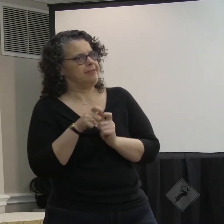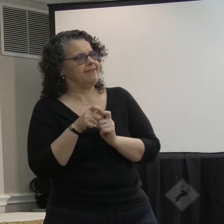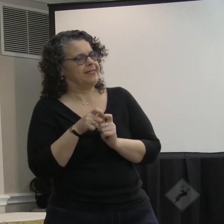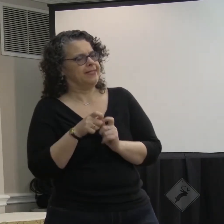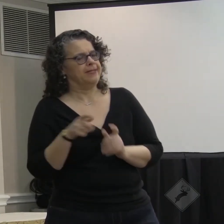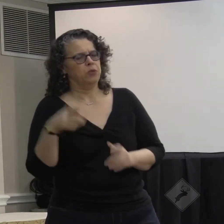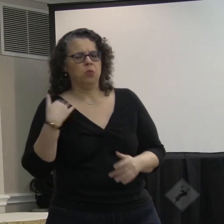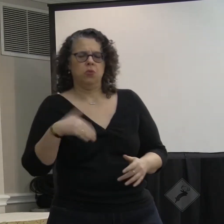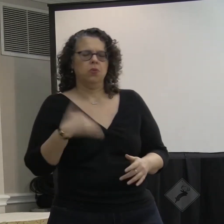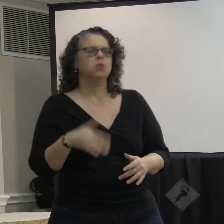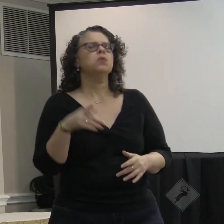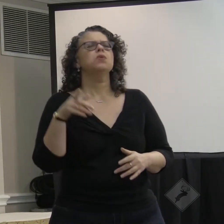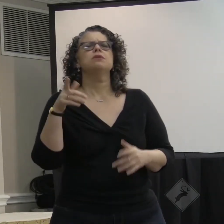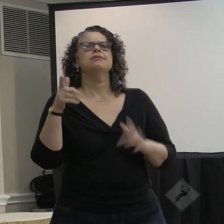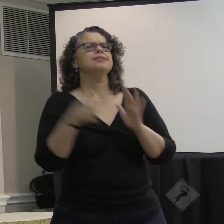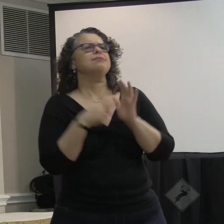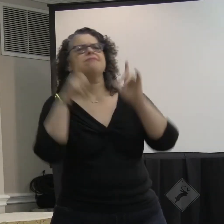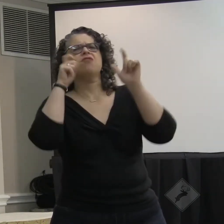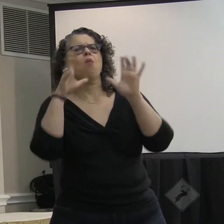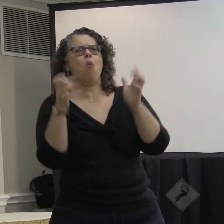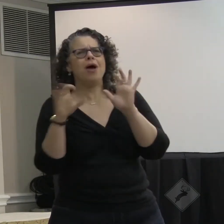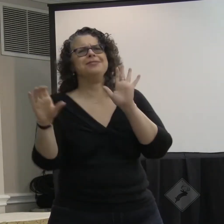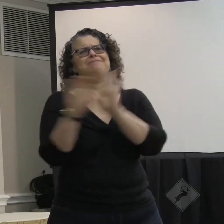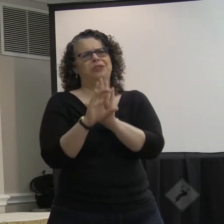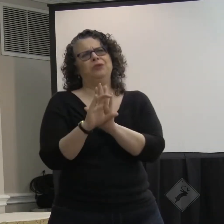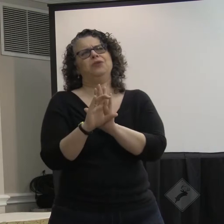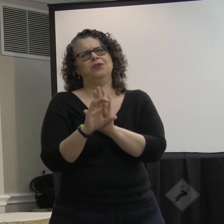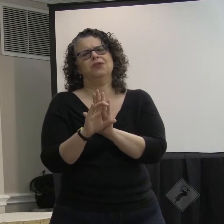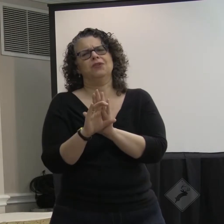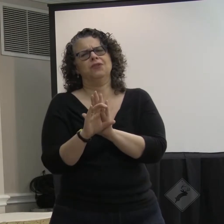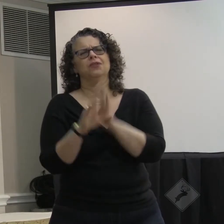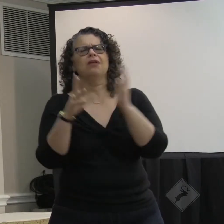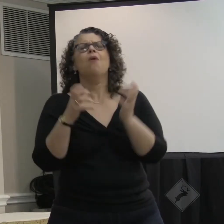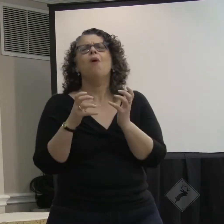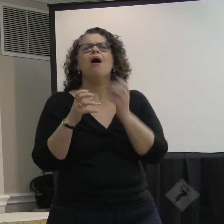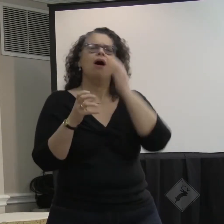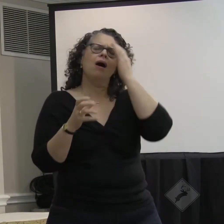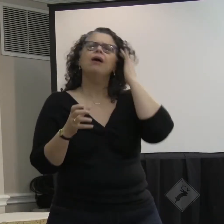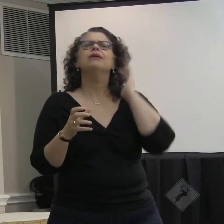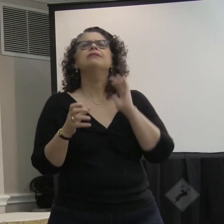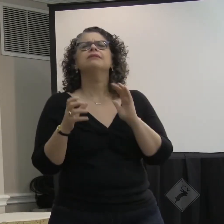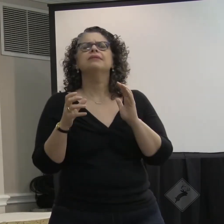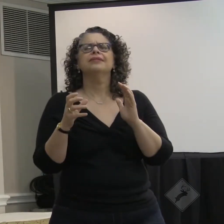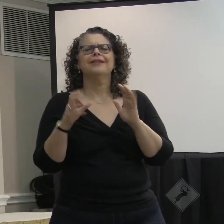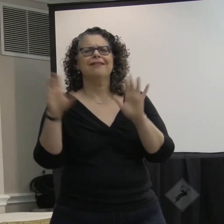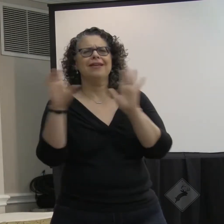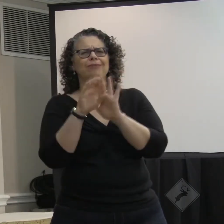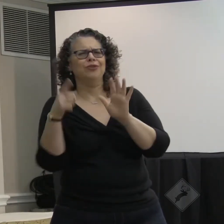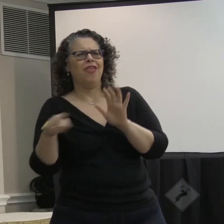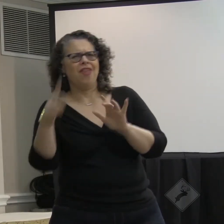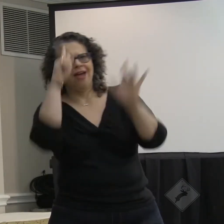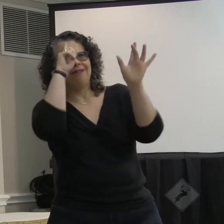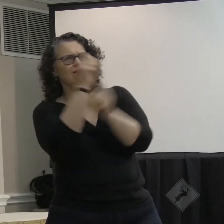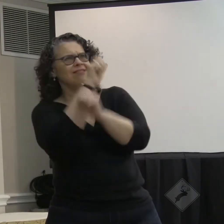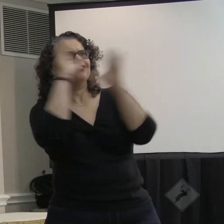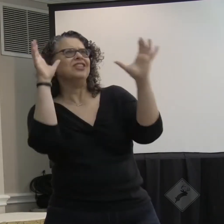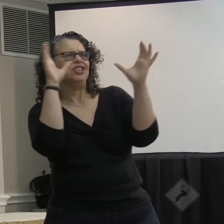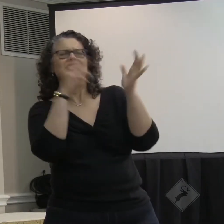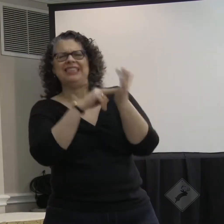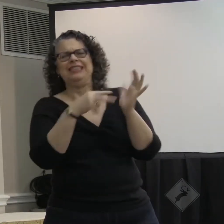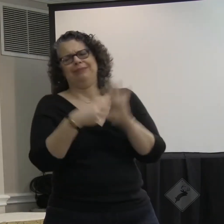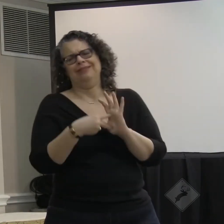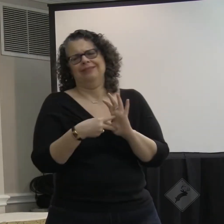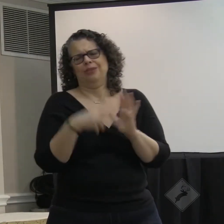photographers, they want that shot. They want that image that captures what they envision this